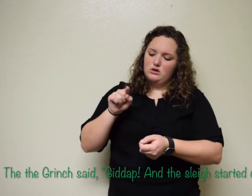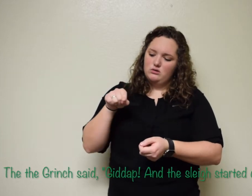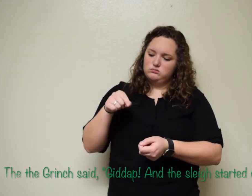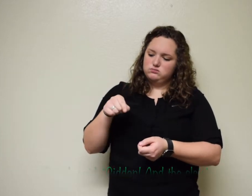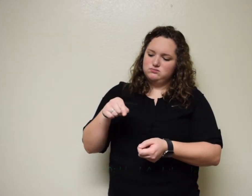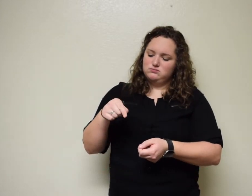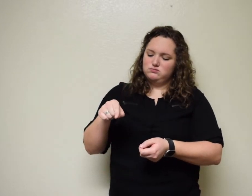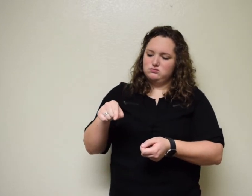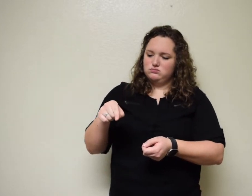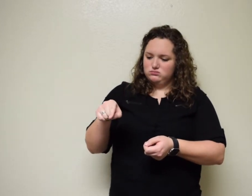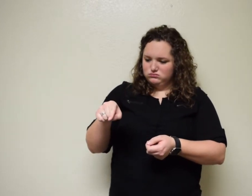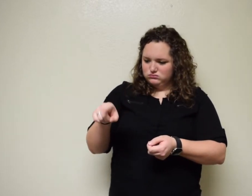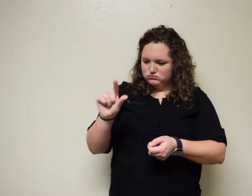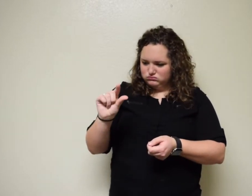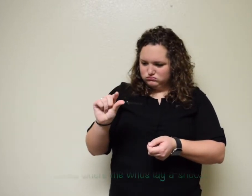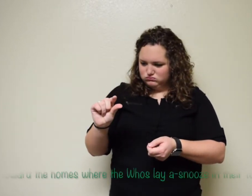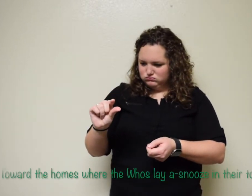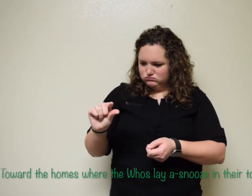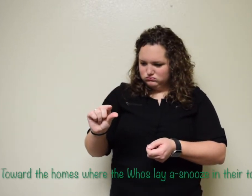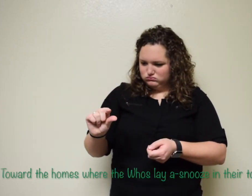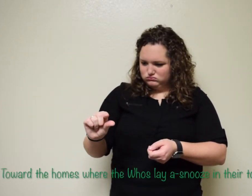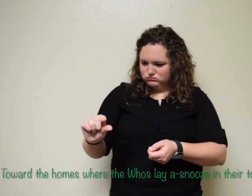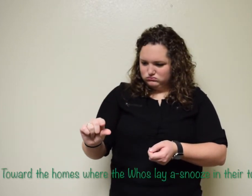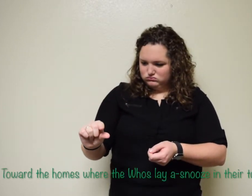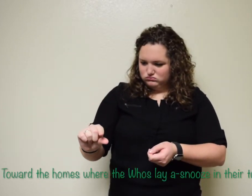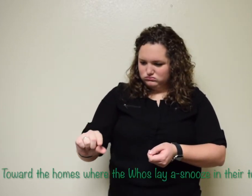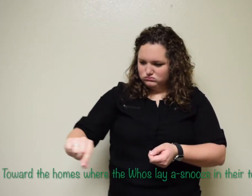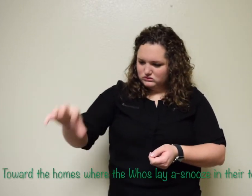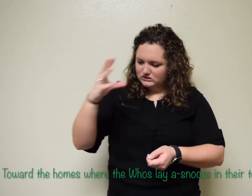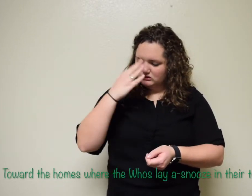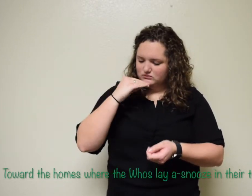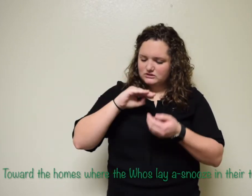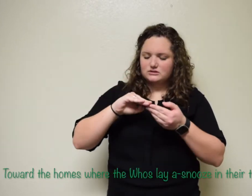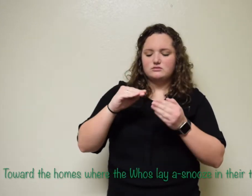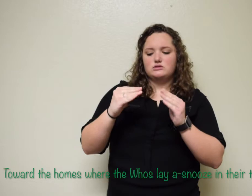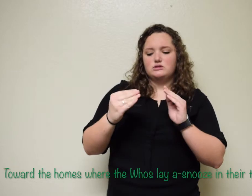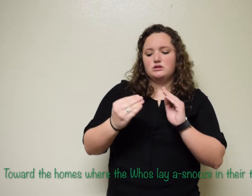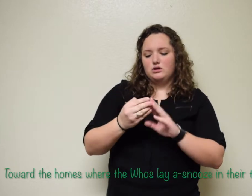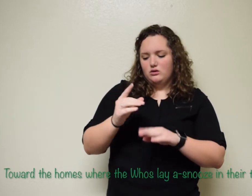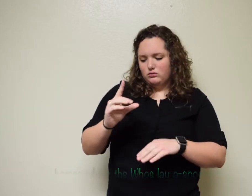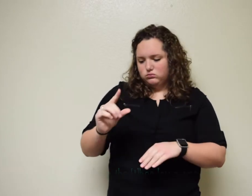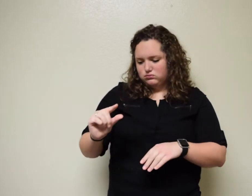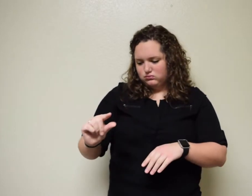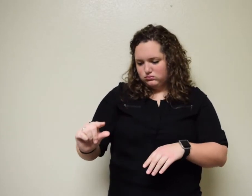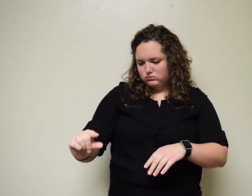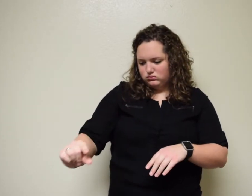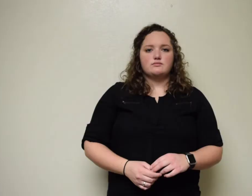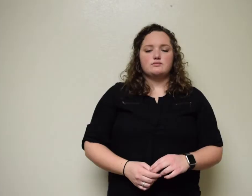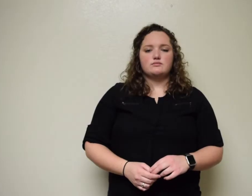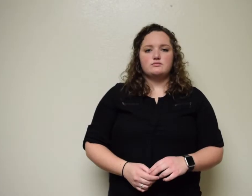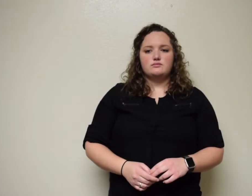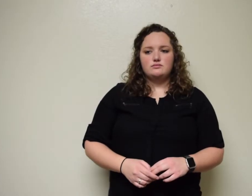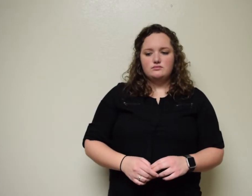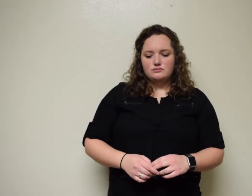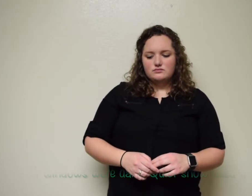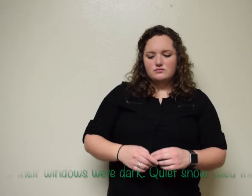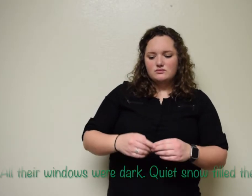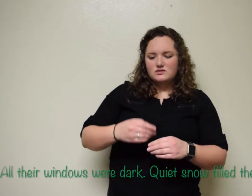told the homes with a who's lay a snooze in that town all their windows were dark